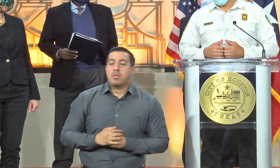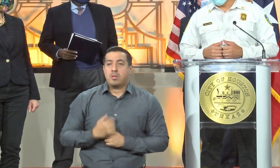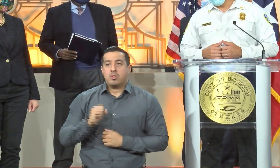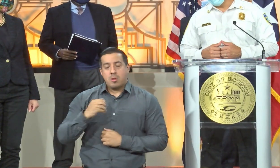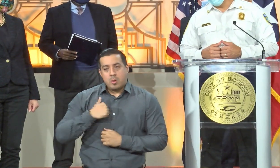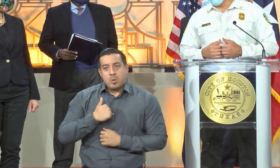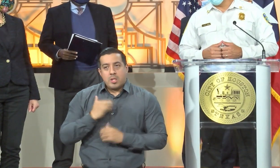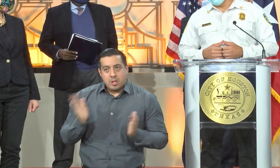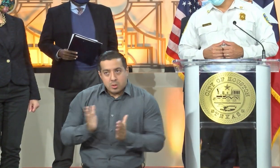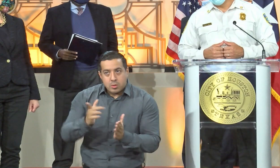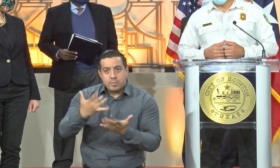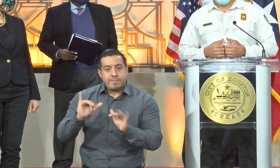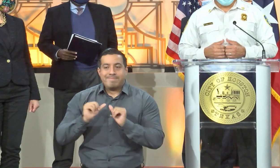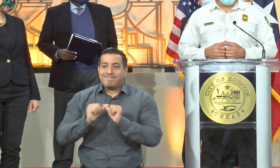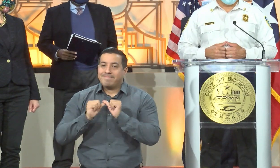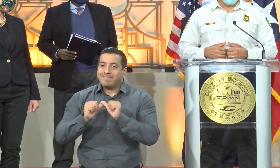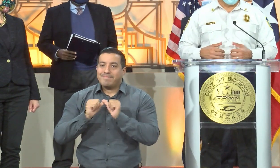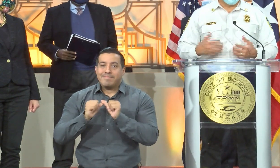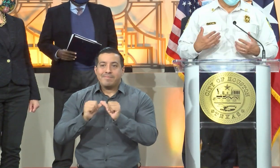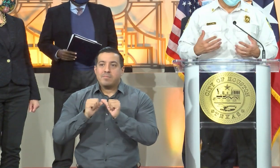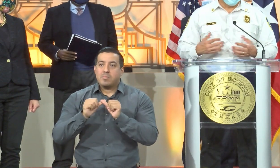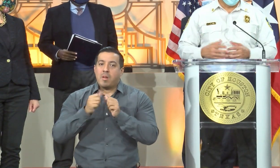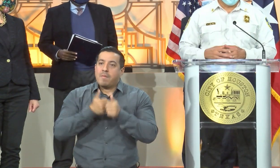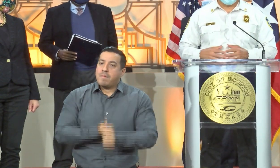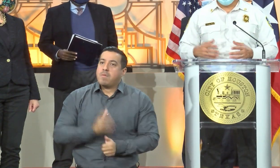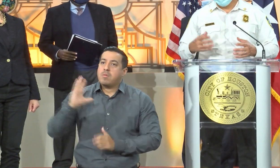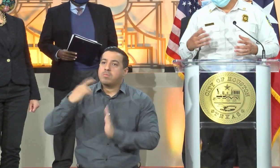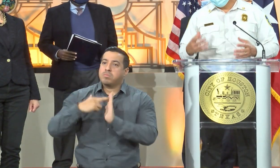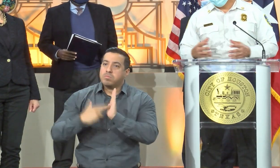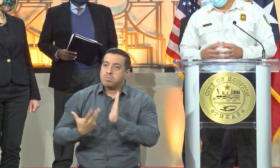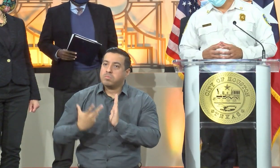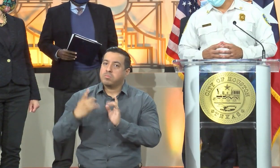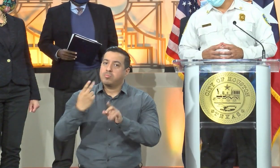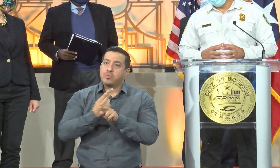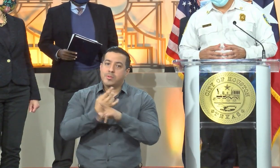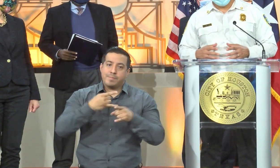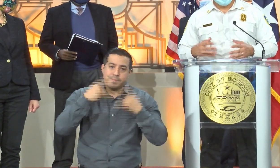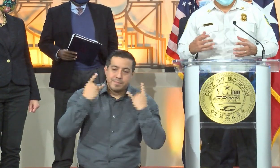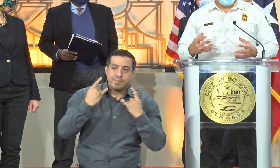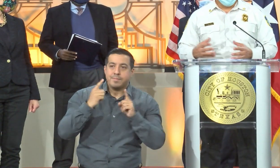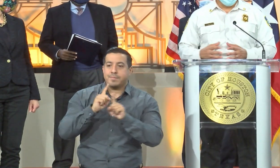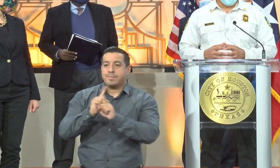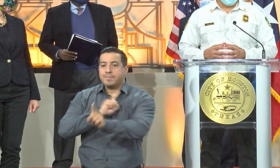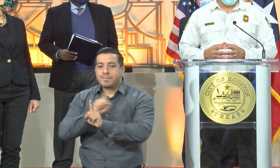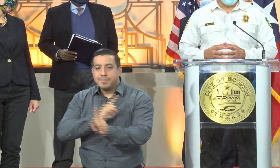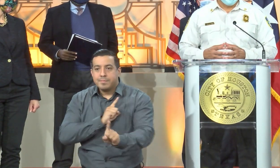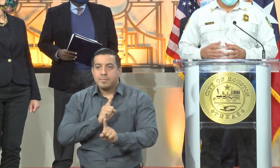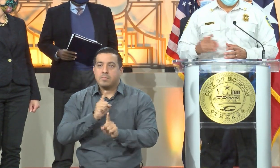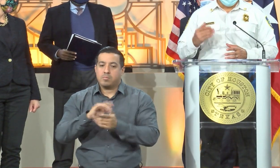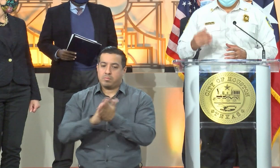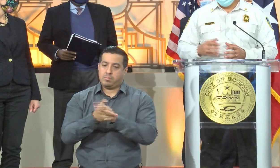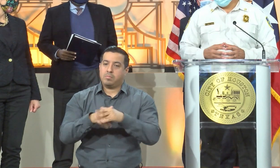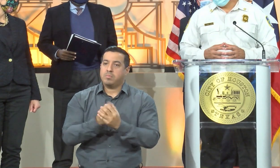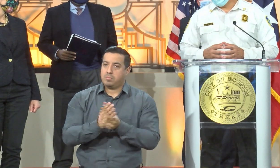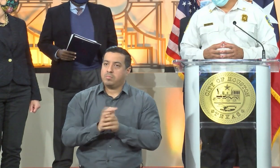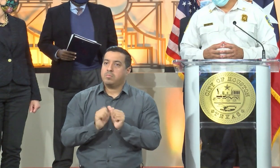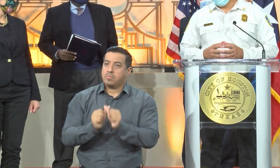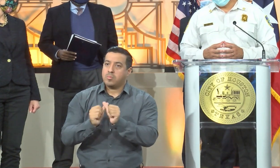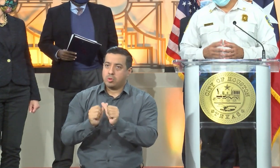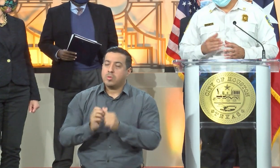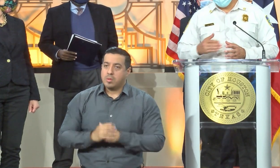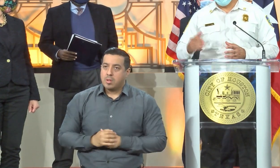continue practicing the recommended safety guidelines, wearing the mask, proper distancing, and proper hygiene, which will help